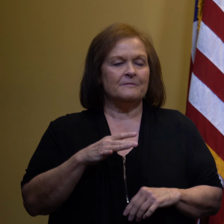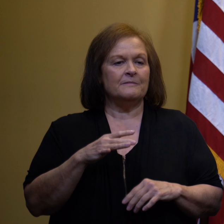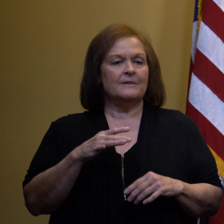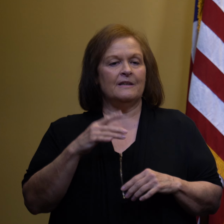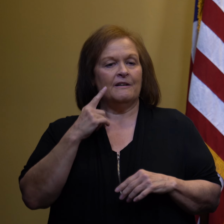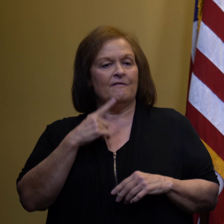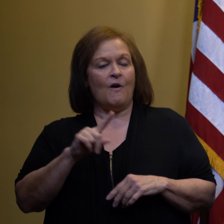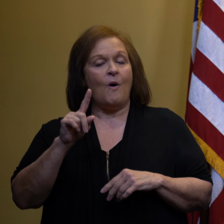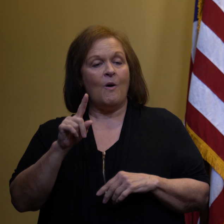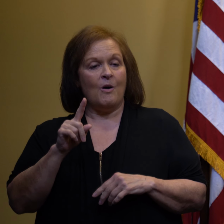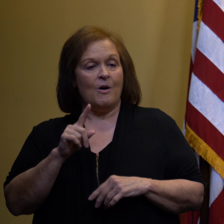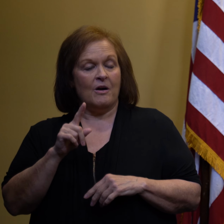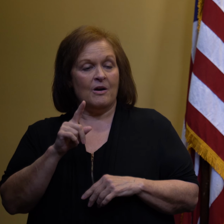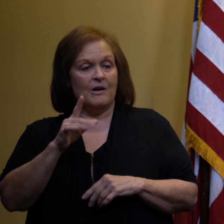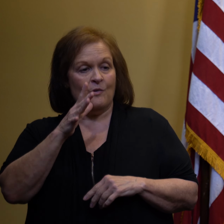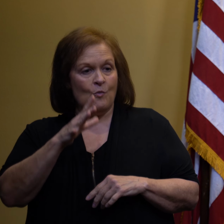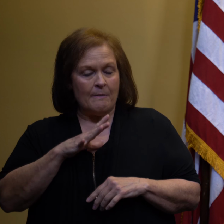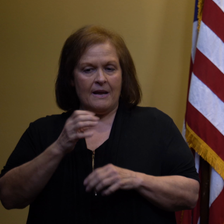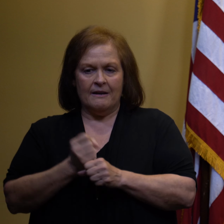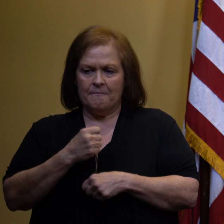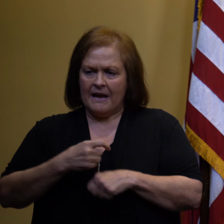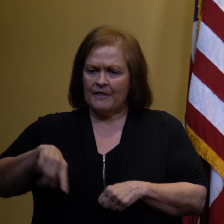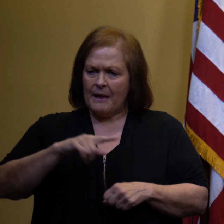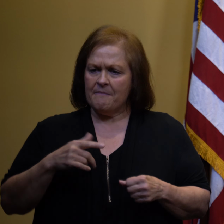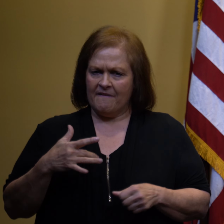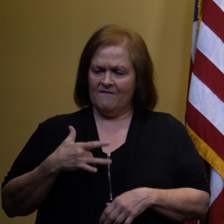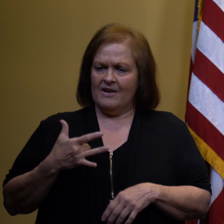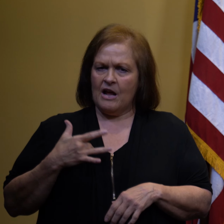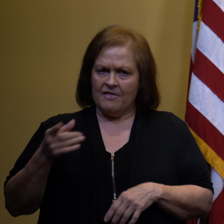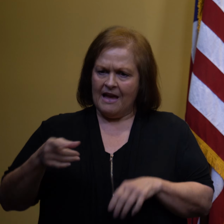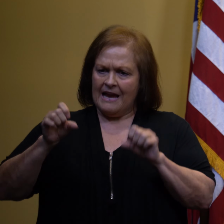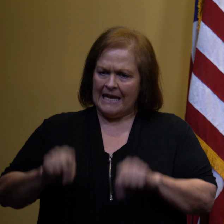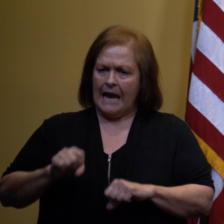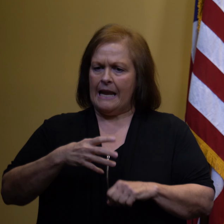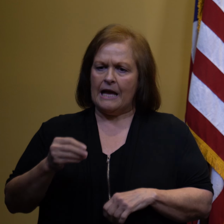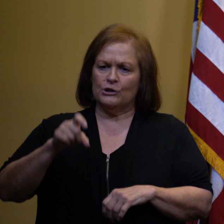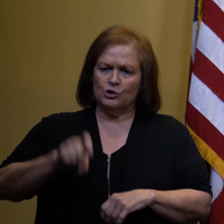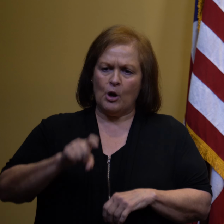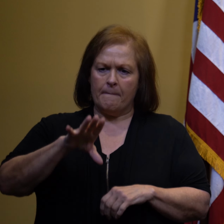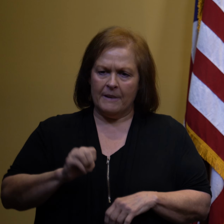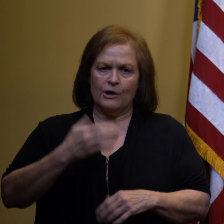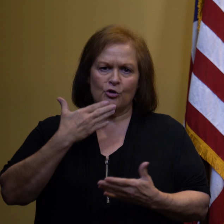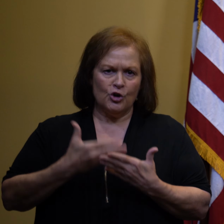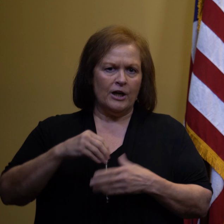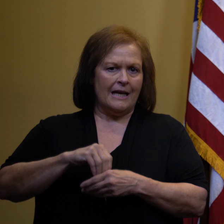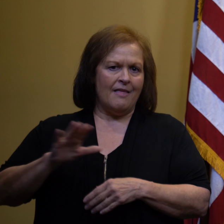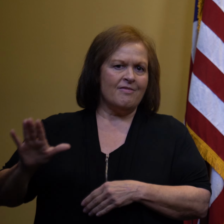to women, making them feel and letting them feel that they can be and should be good in their own